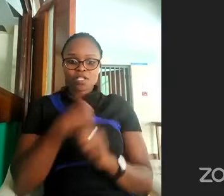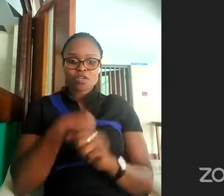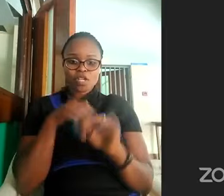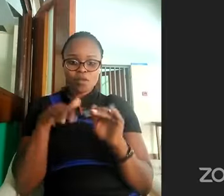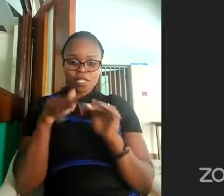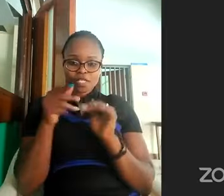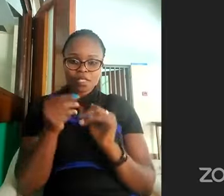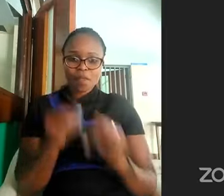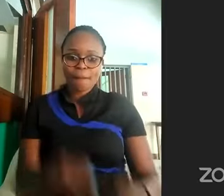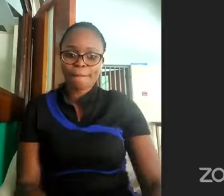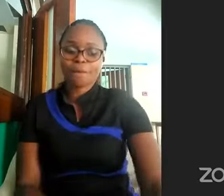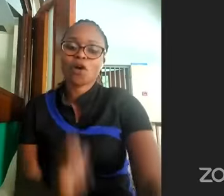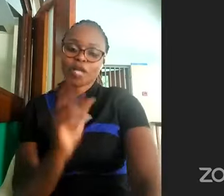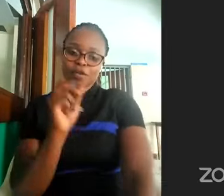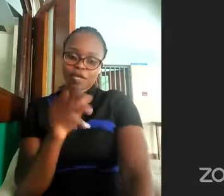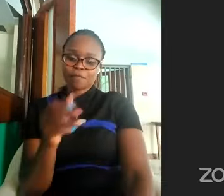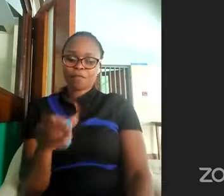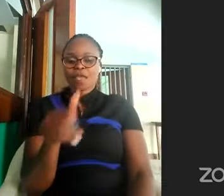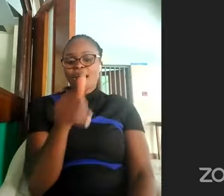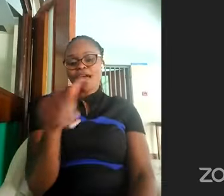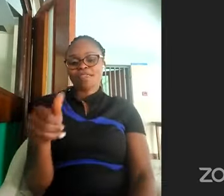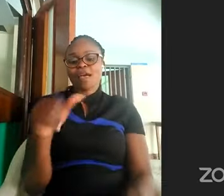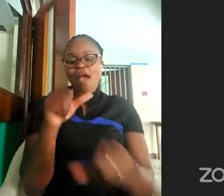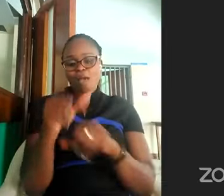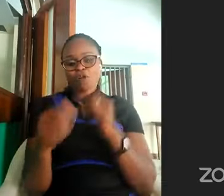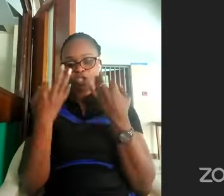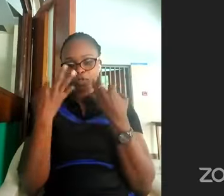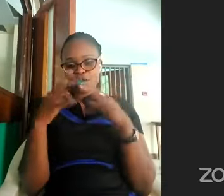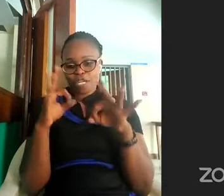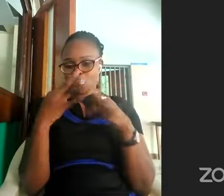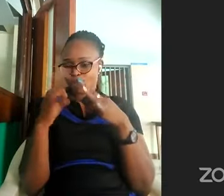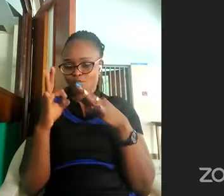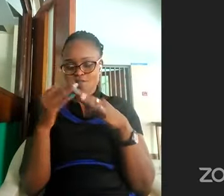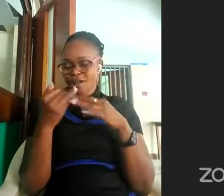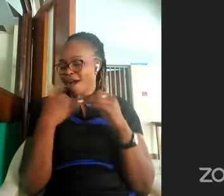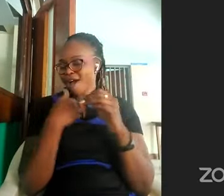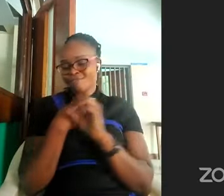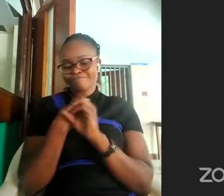Oh, freedom. Freedom. They don't have freedom. Their self-esteem